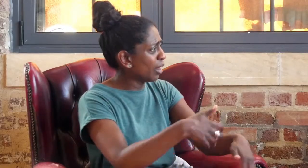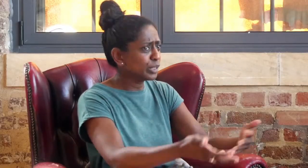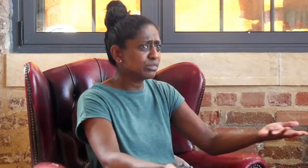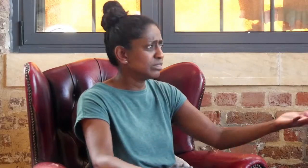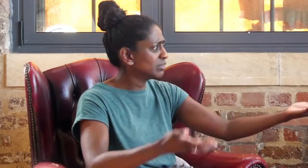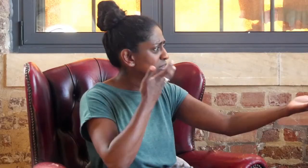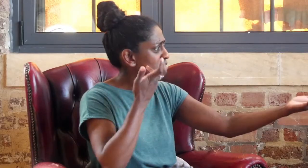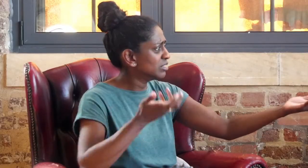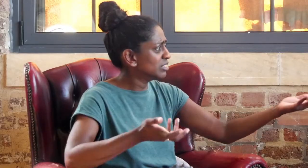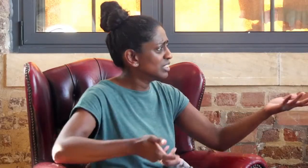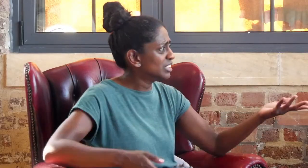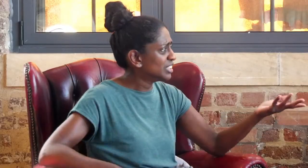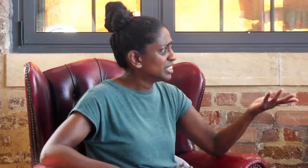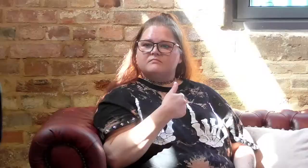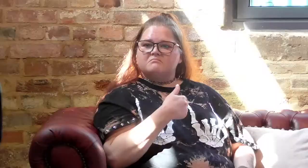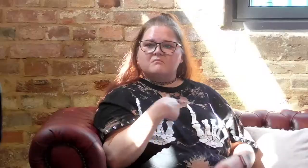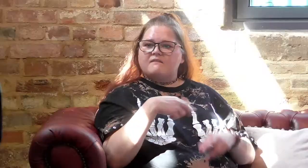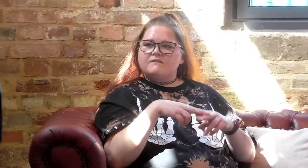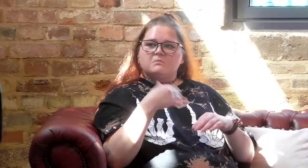went on holiday, what do you do when you've got your animals?